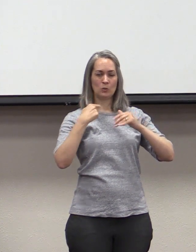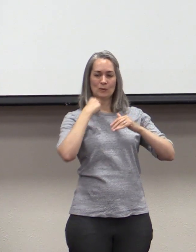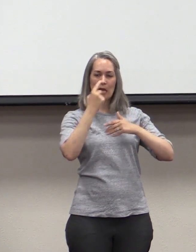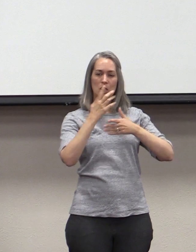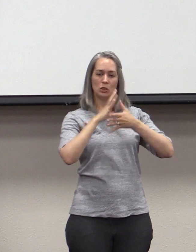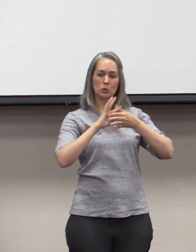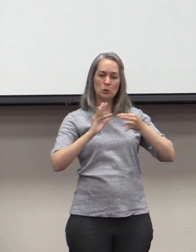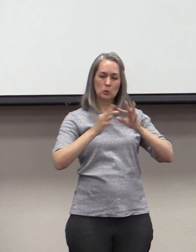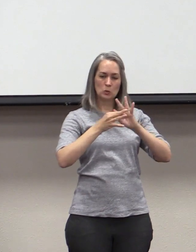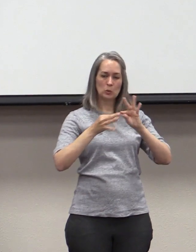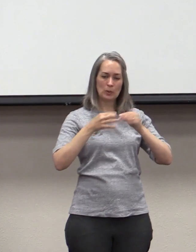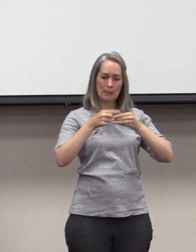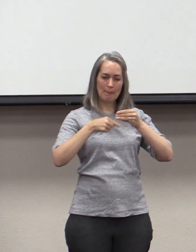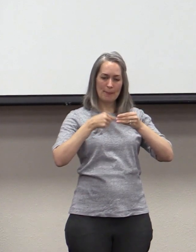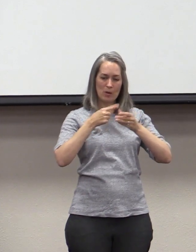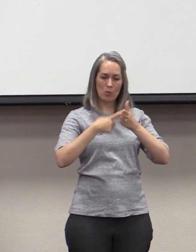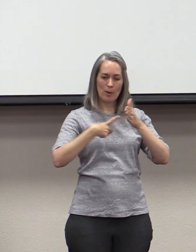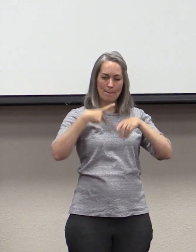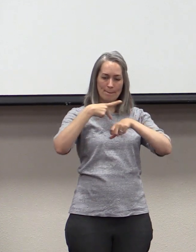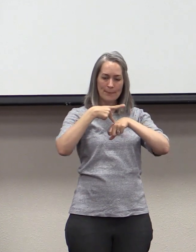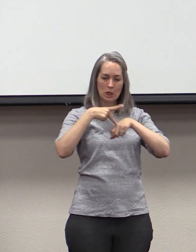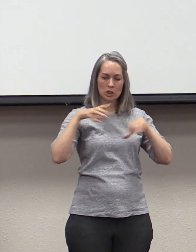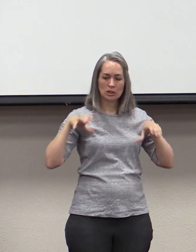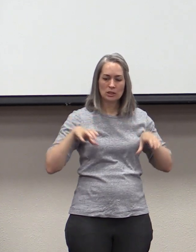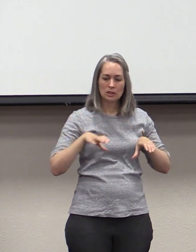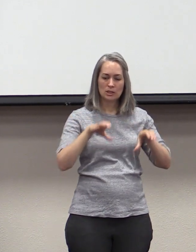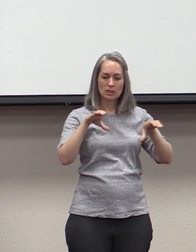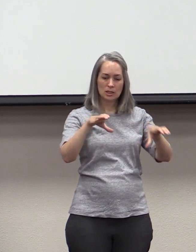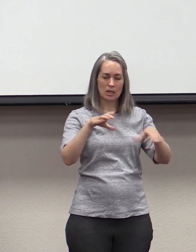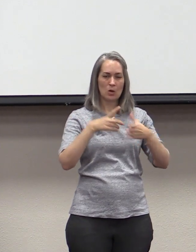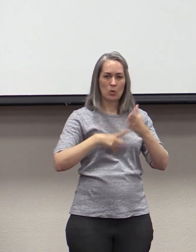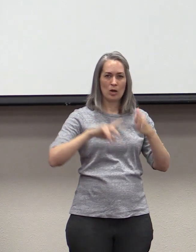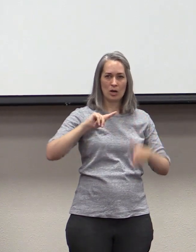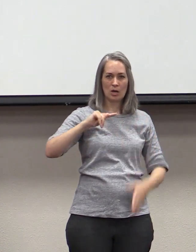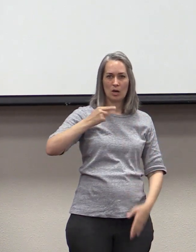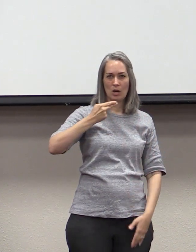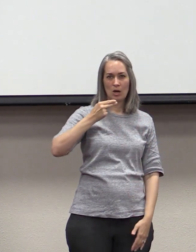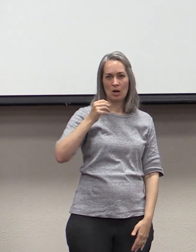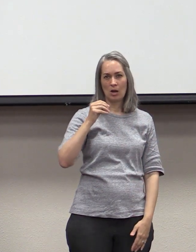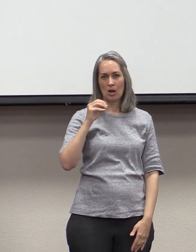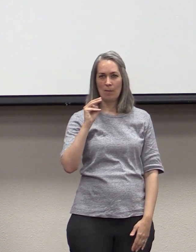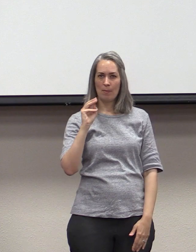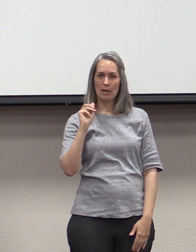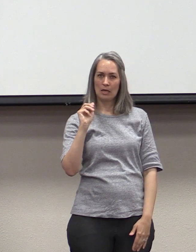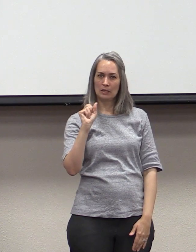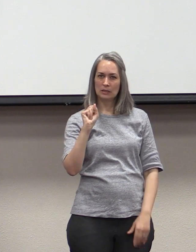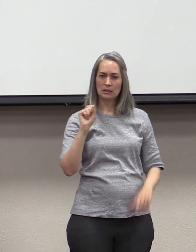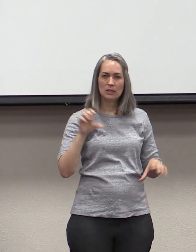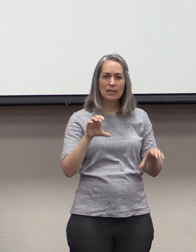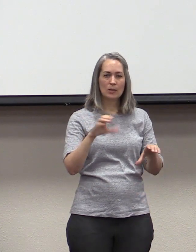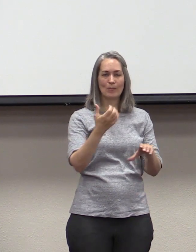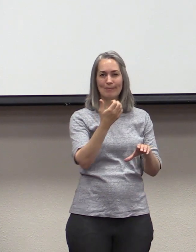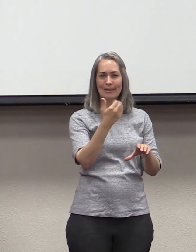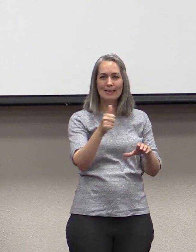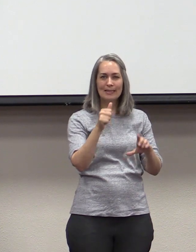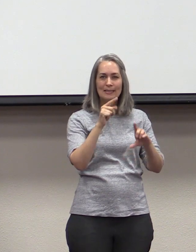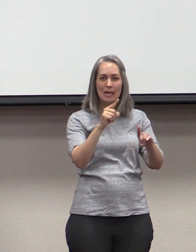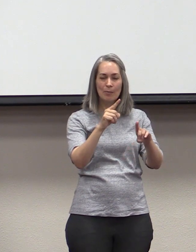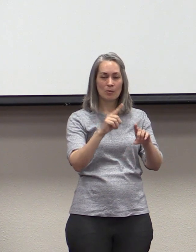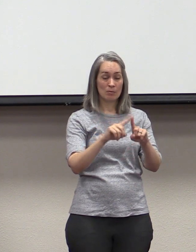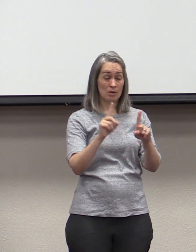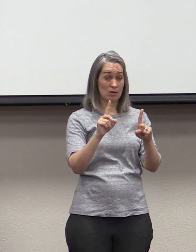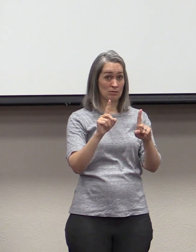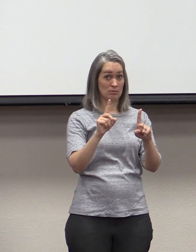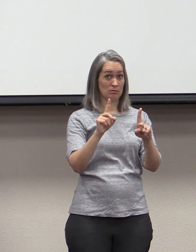story about what Peter did or what Thomas did or what, any of the disciples. But